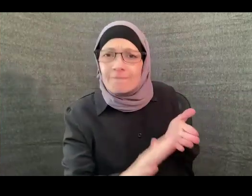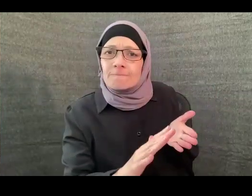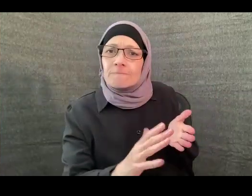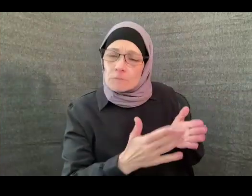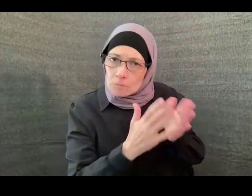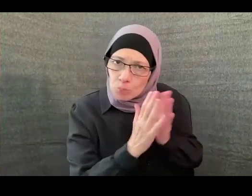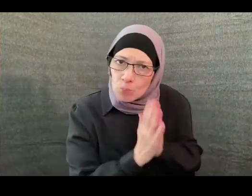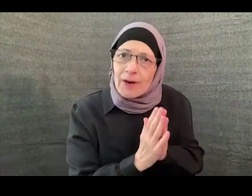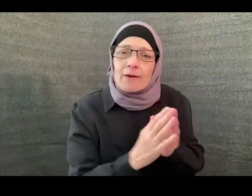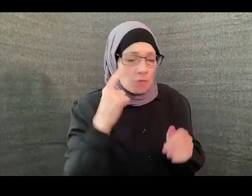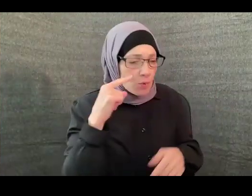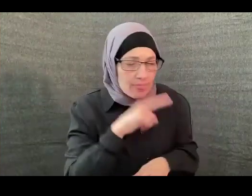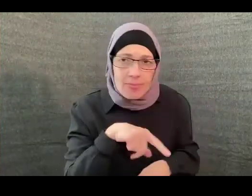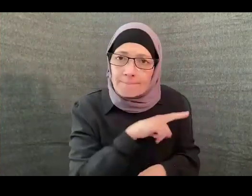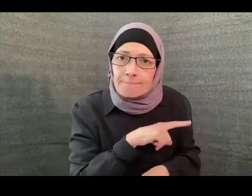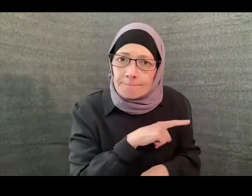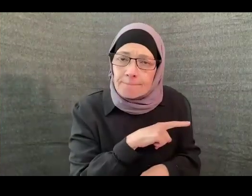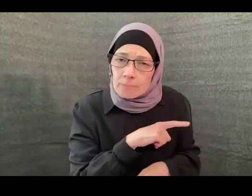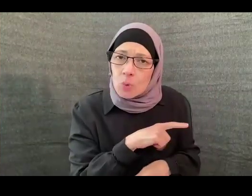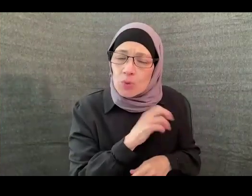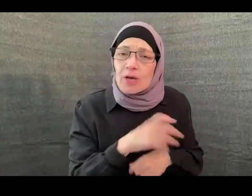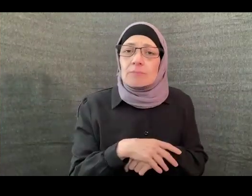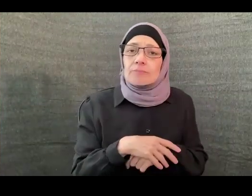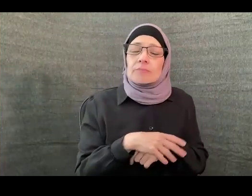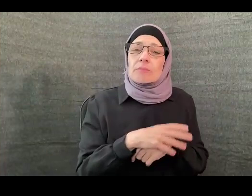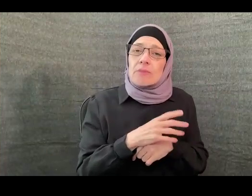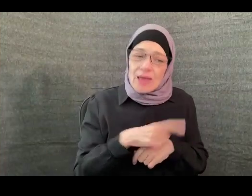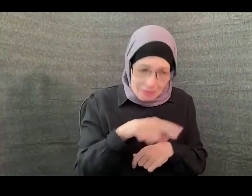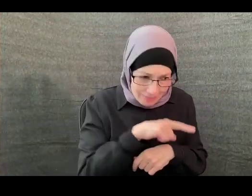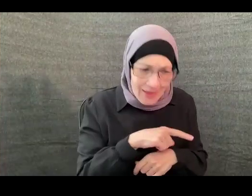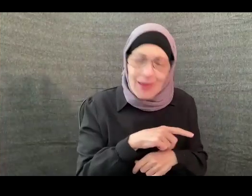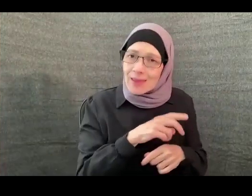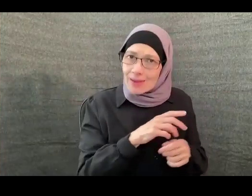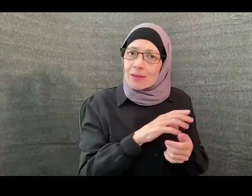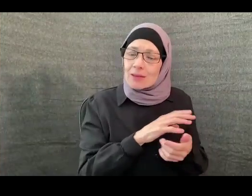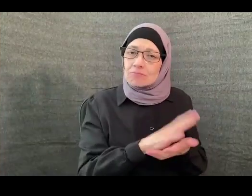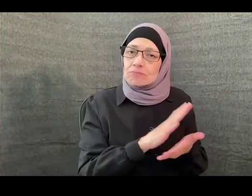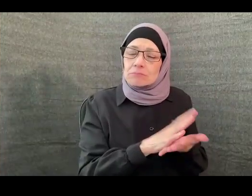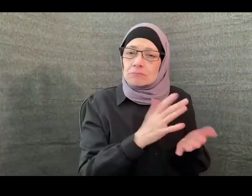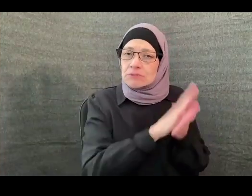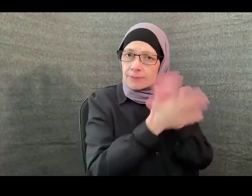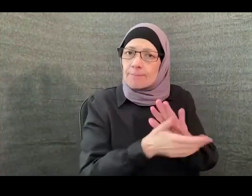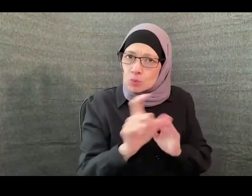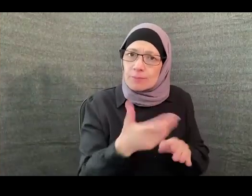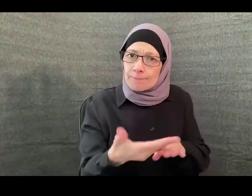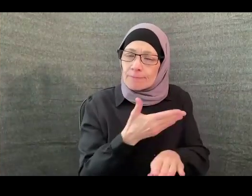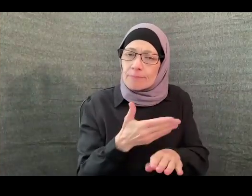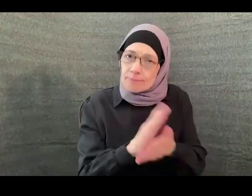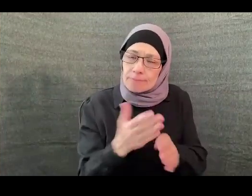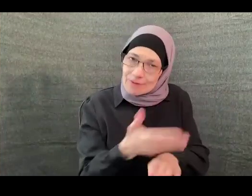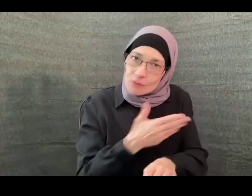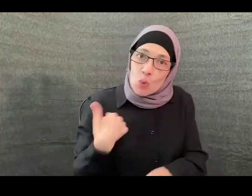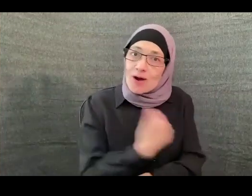us, and do not fill our hearts with grudges and envious